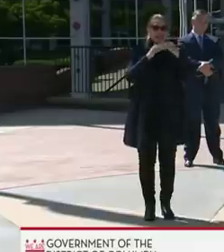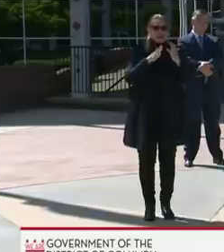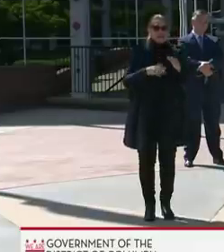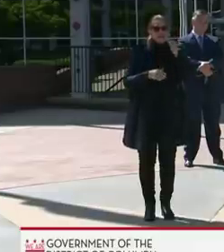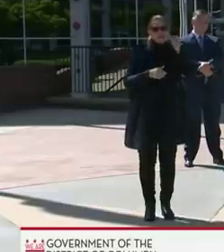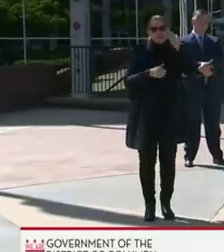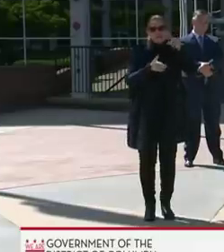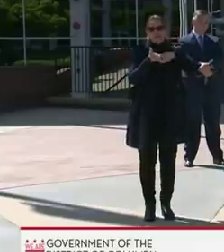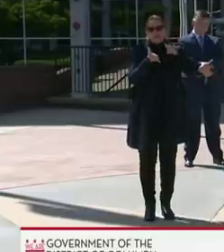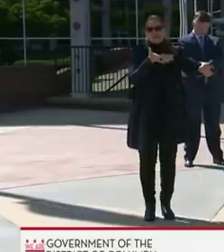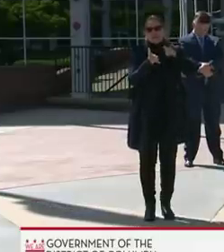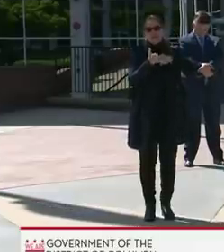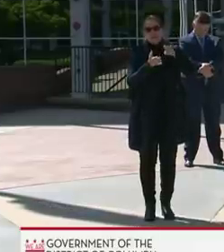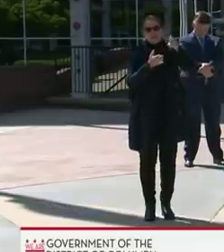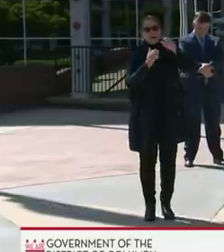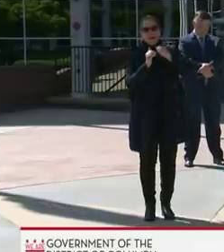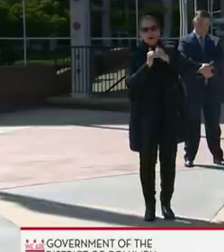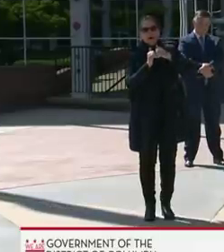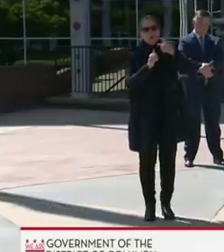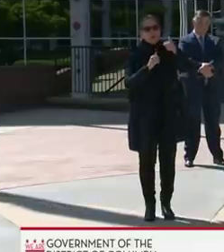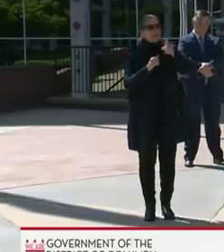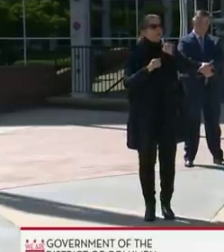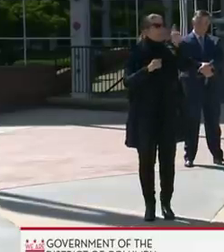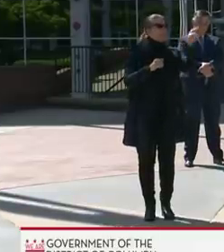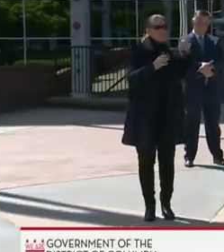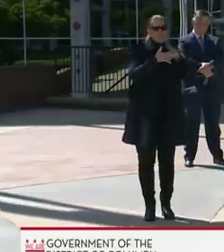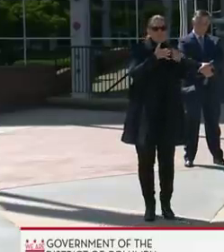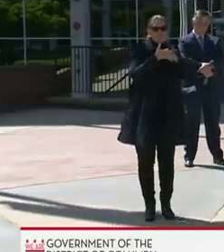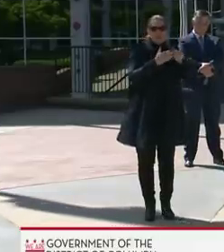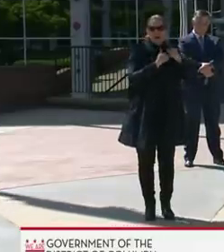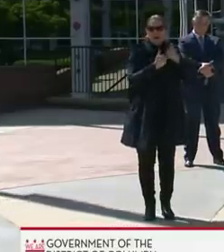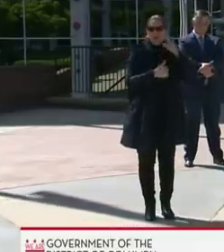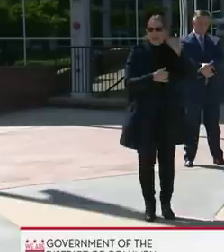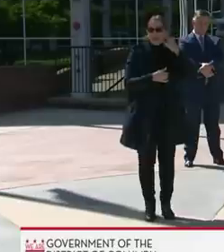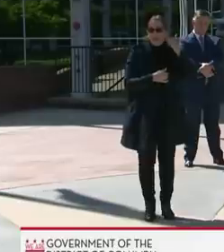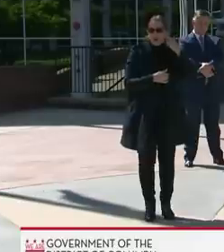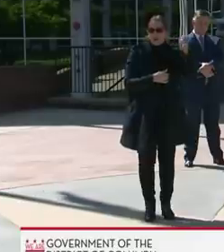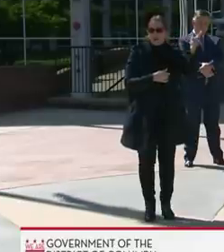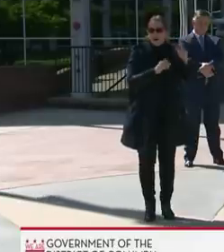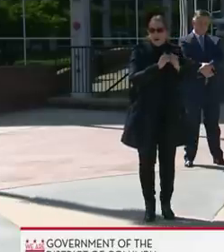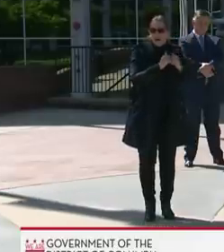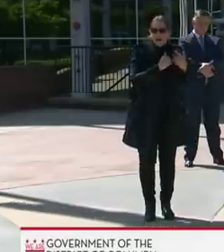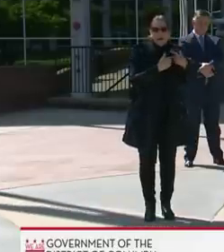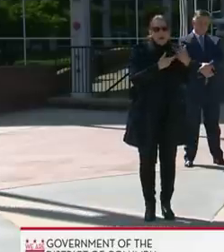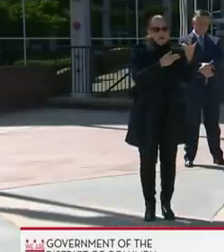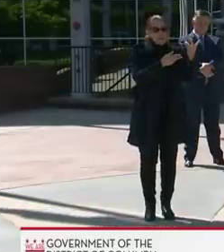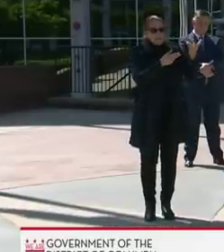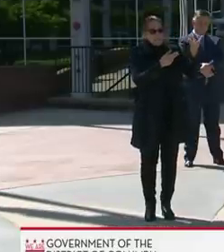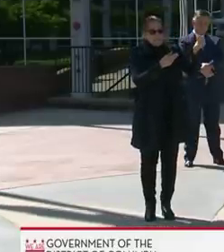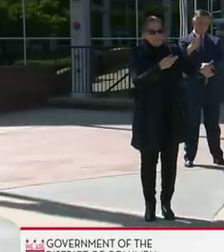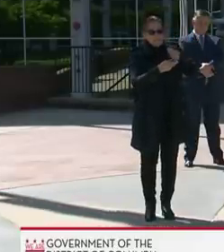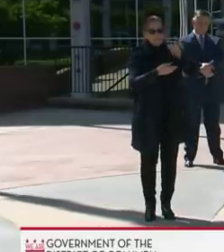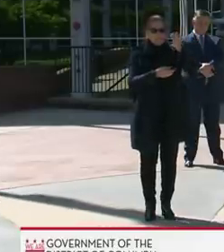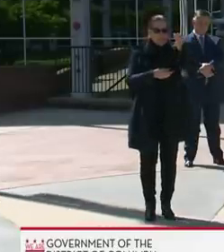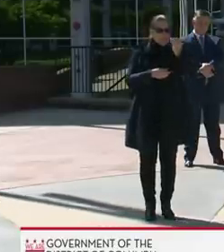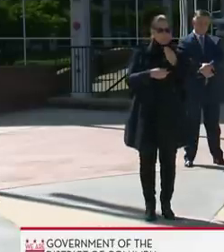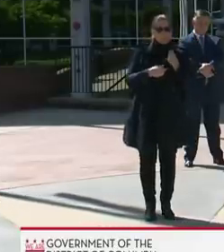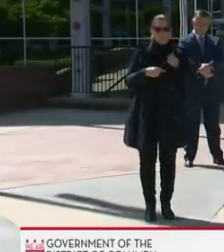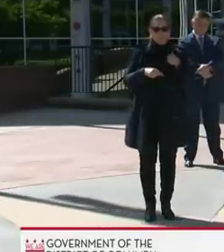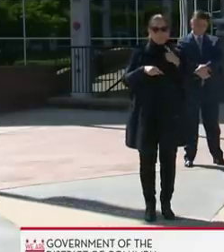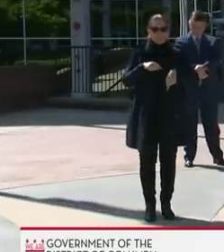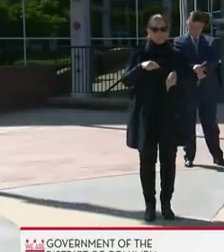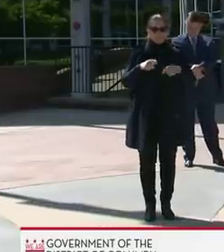did. I can't promise that this will be in the legislation tomorrow because basically we were at pencils down